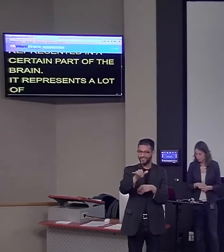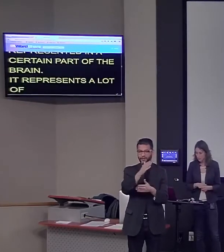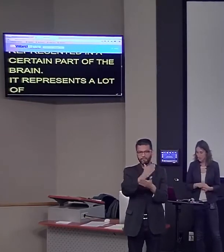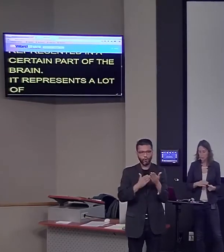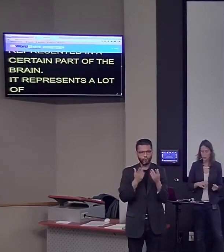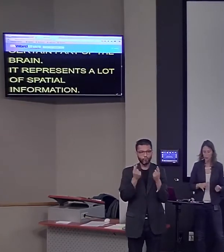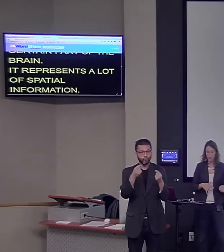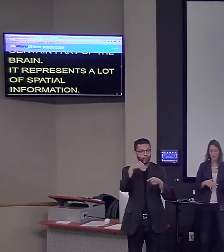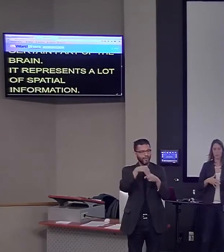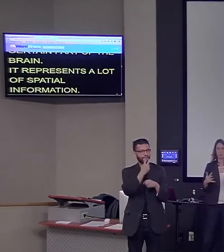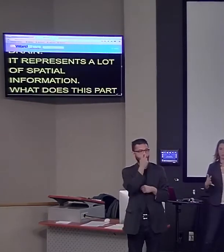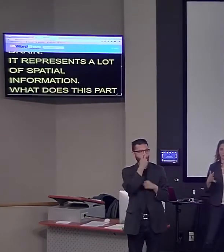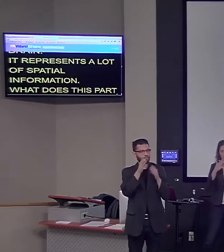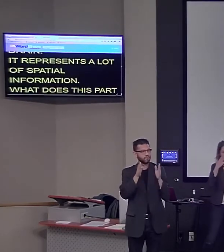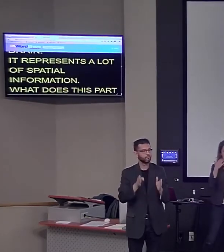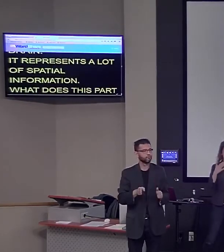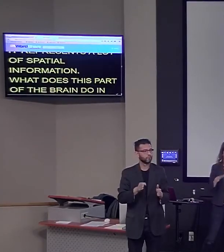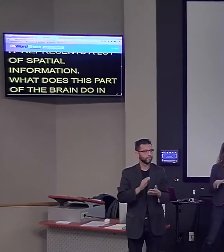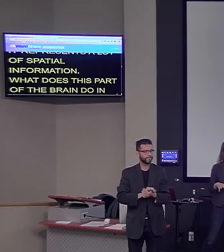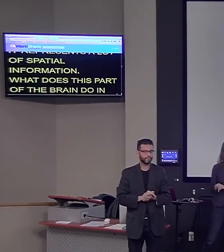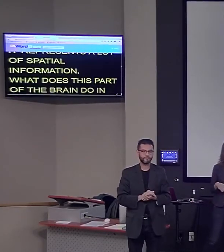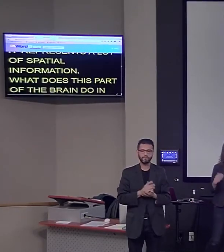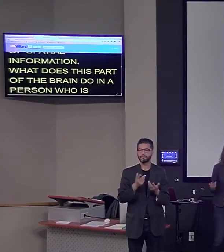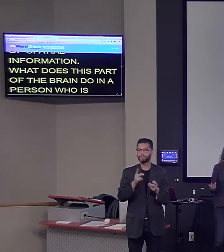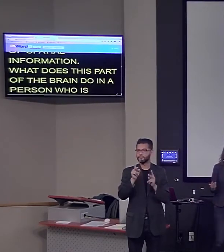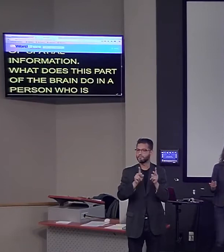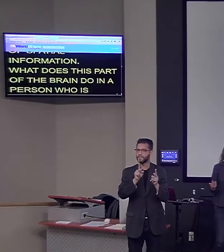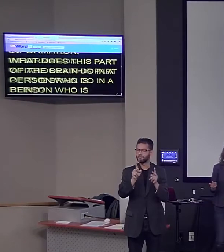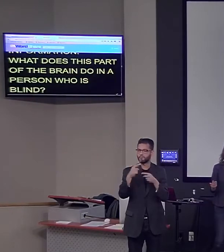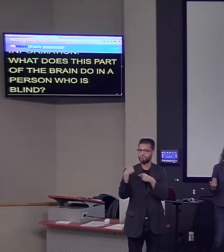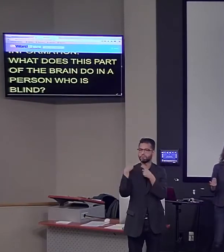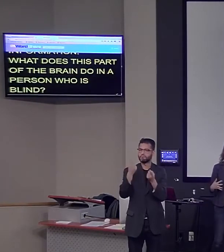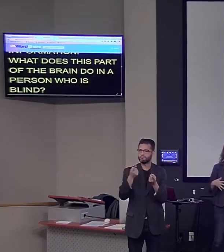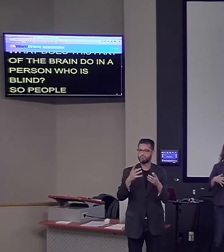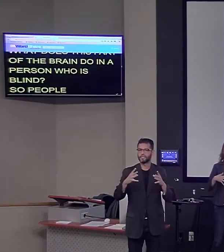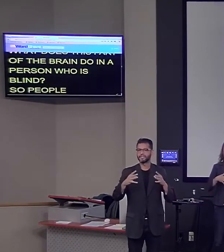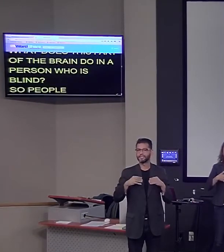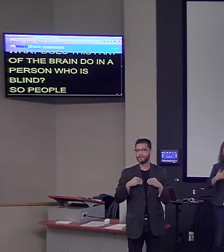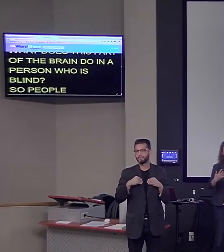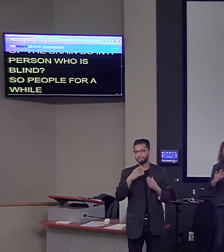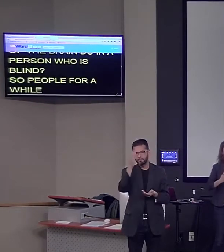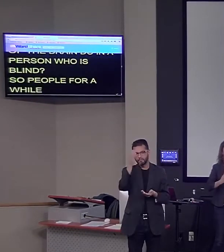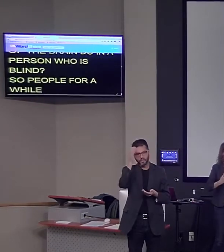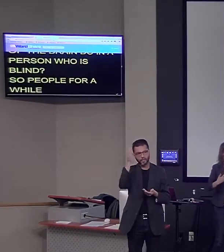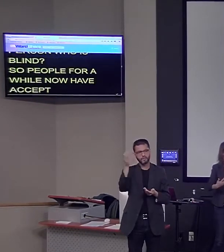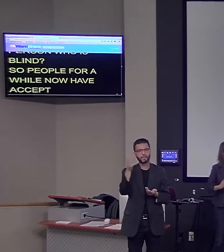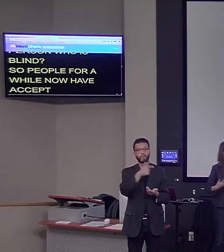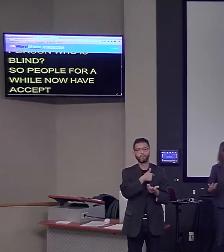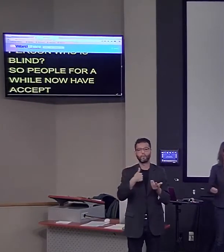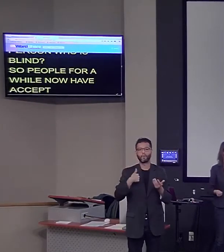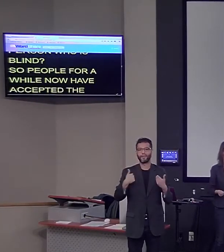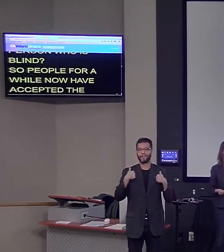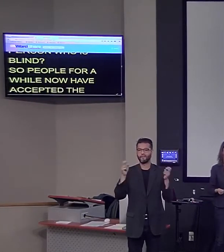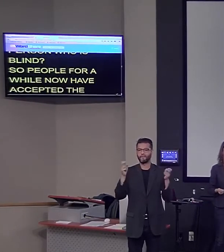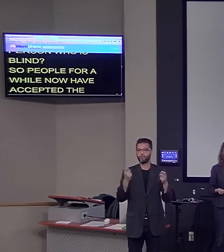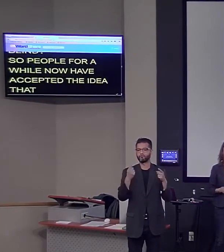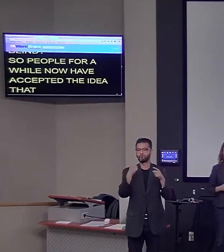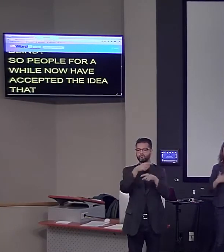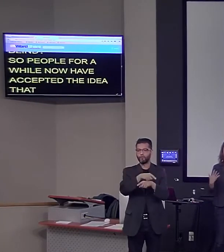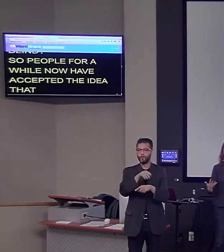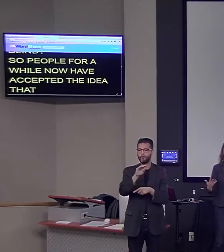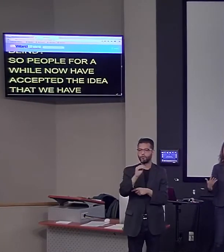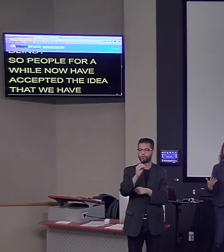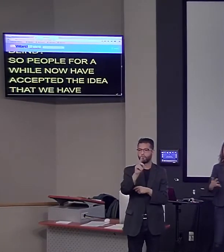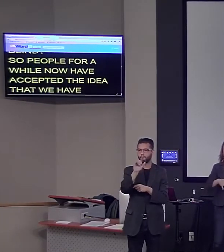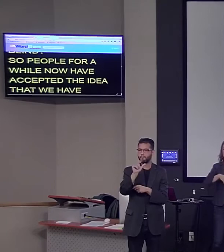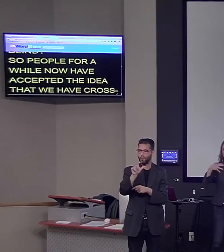And so people for a while now have accepted the idea that we have cross-modal plasticity, right? So a